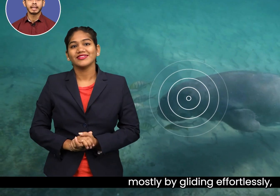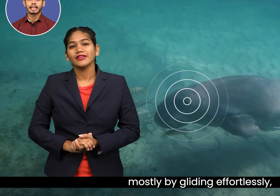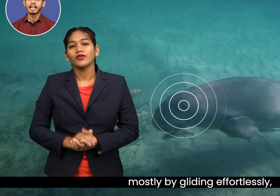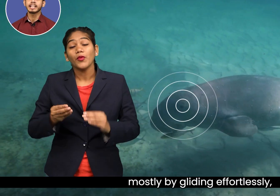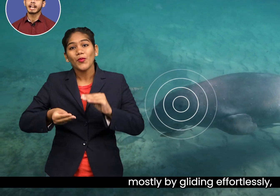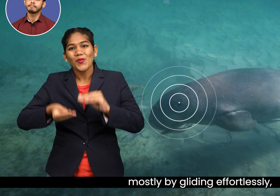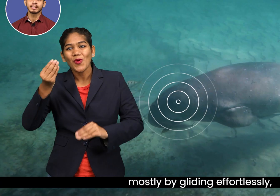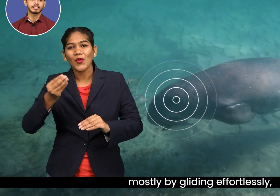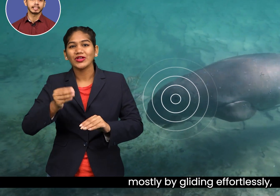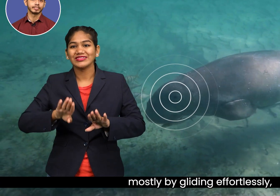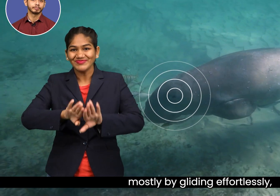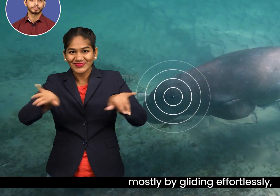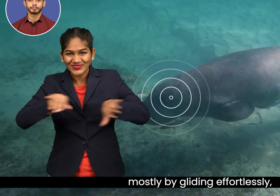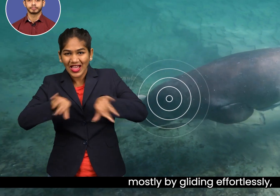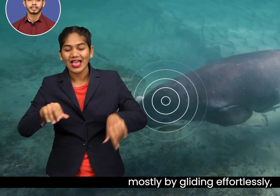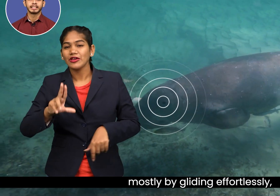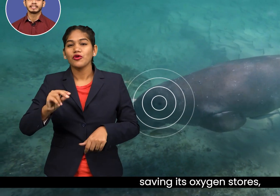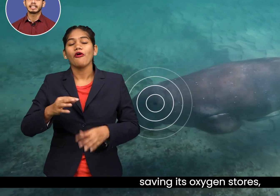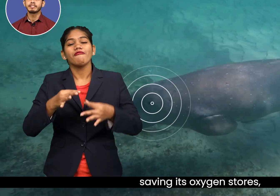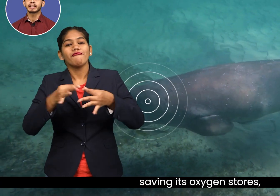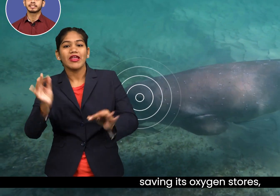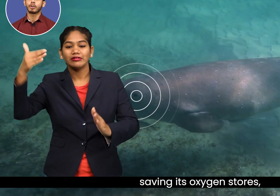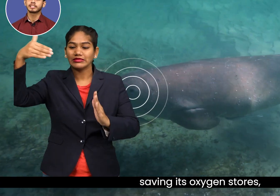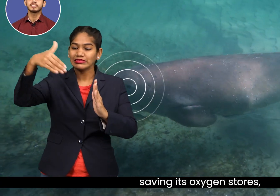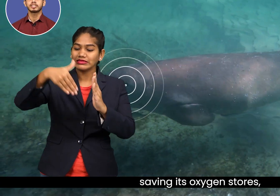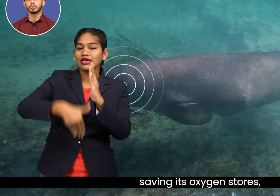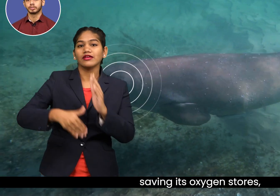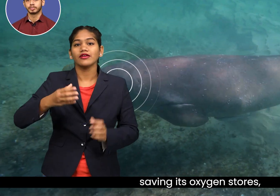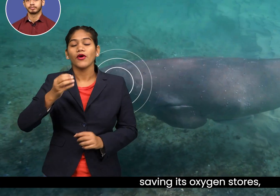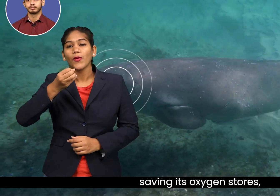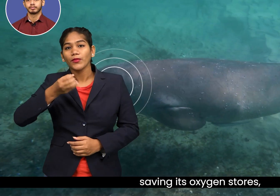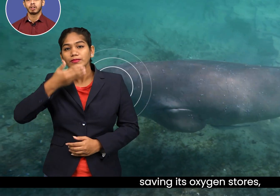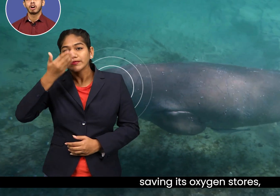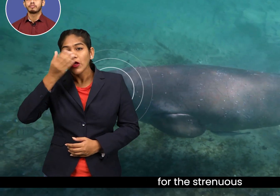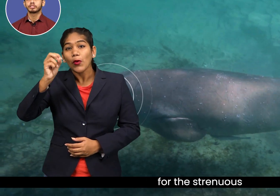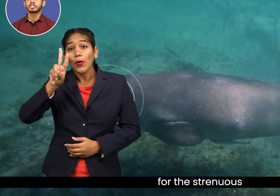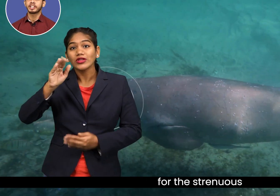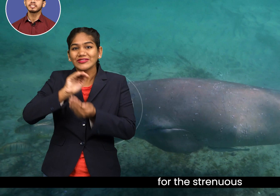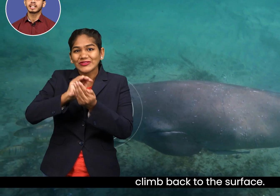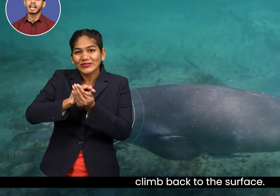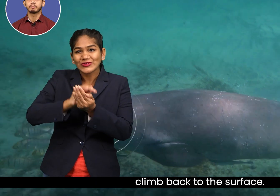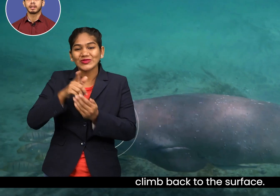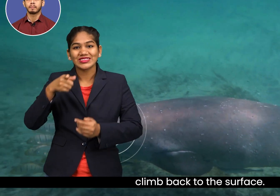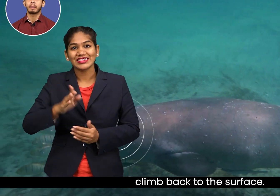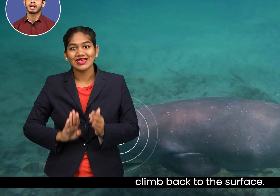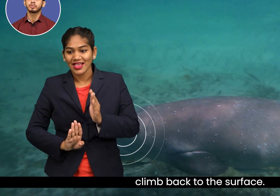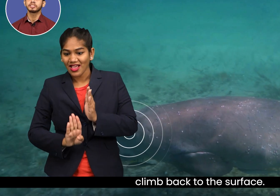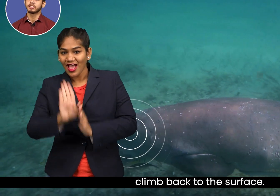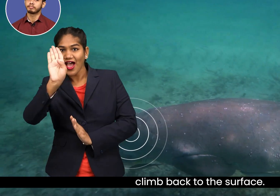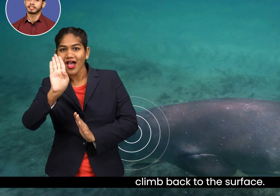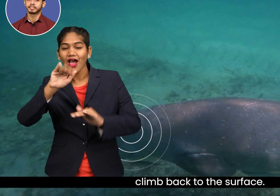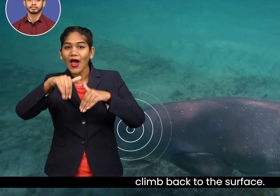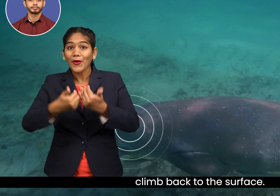mostly by gliding effortlessly, saving its oxygen stores for the strenuous climb back